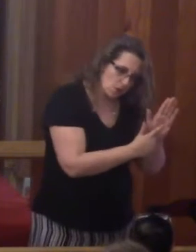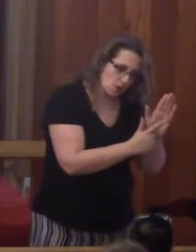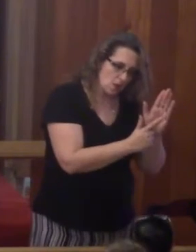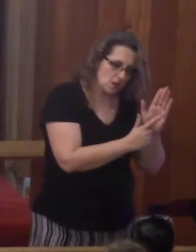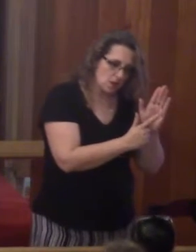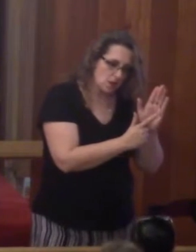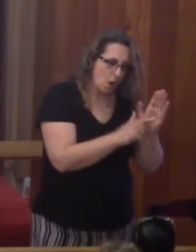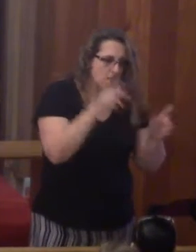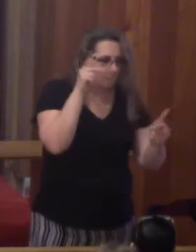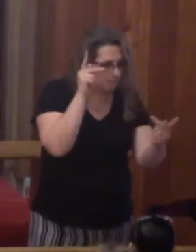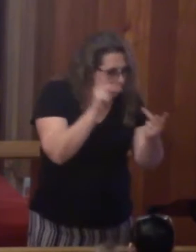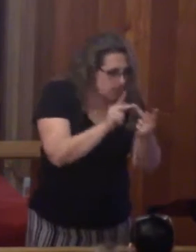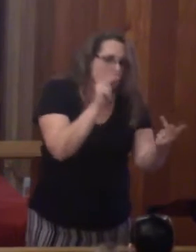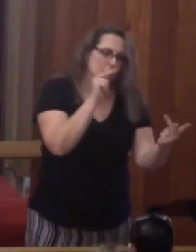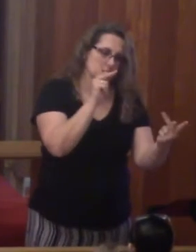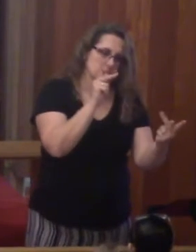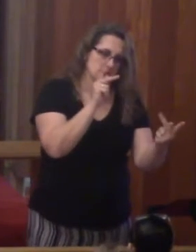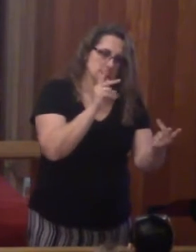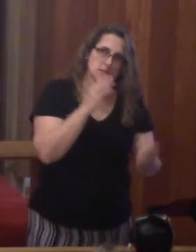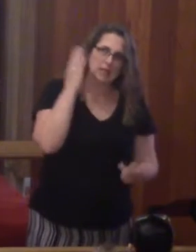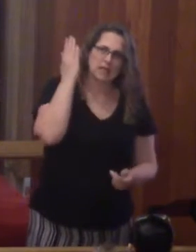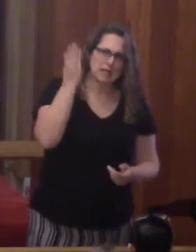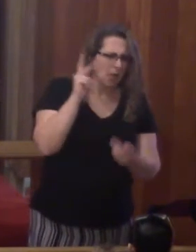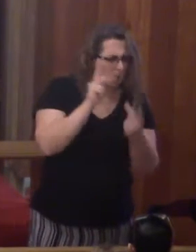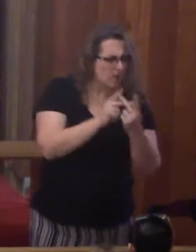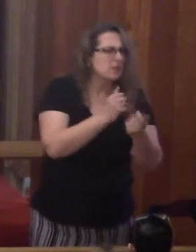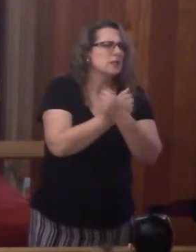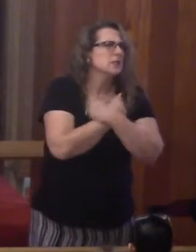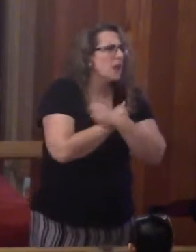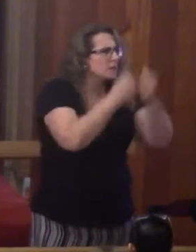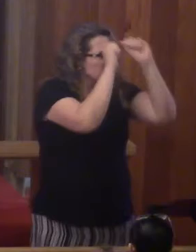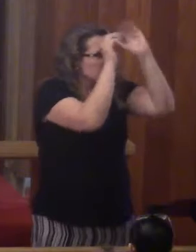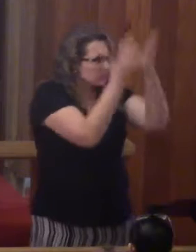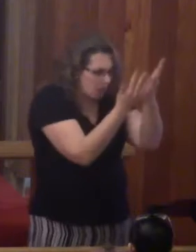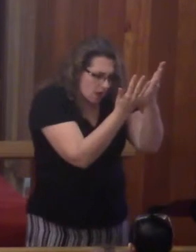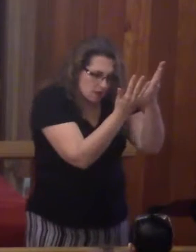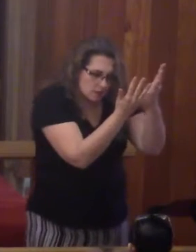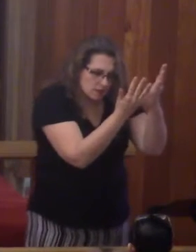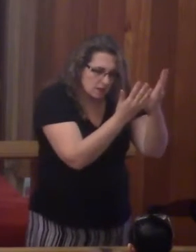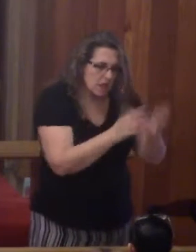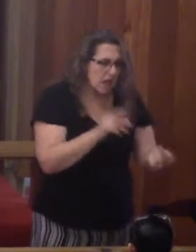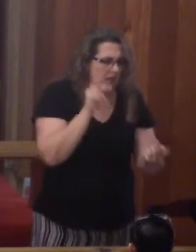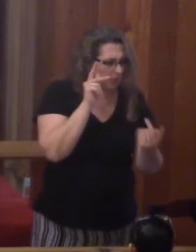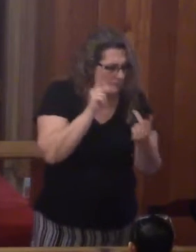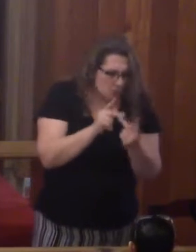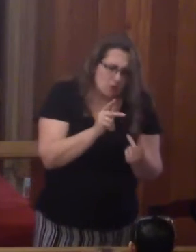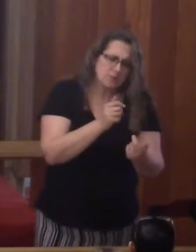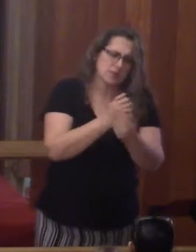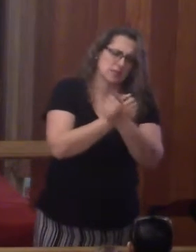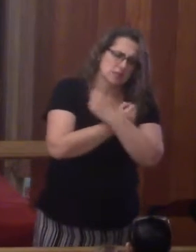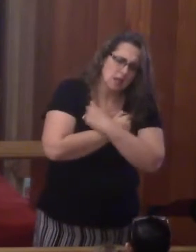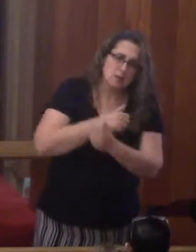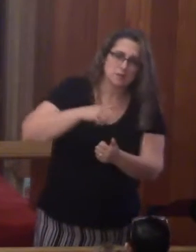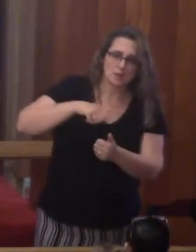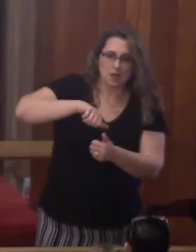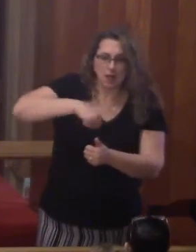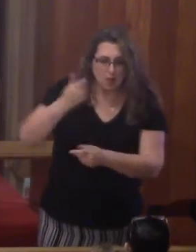and commandments 4 through 10. He perfectly loves his Father, and he unconditionally perfectly loves his neighbor.